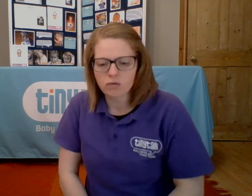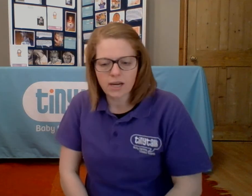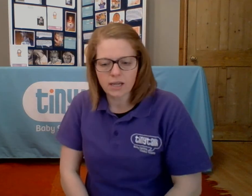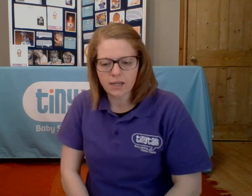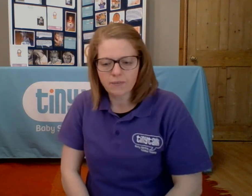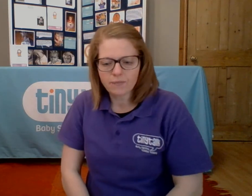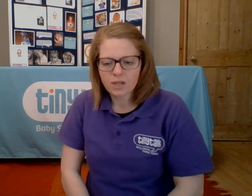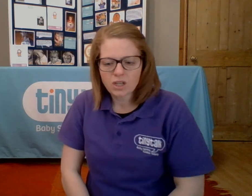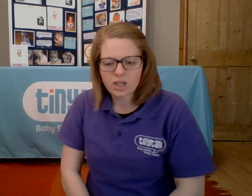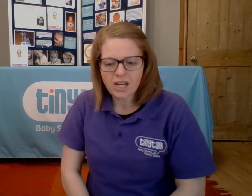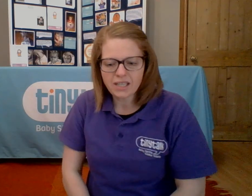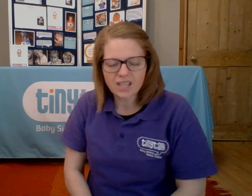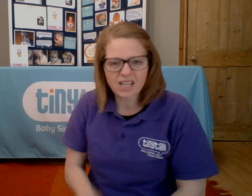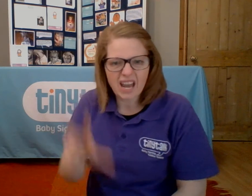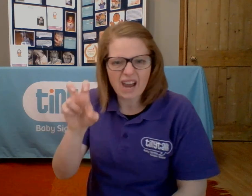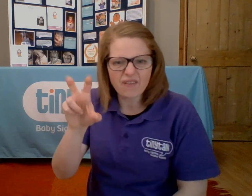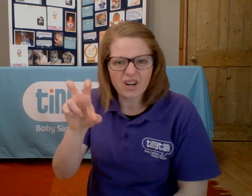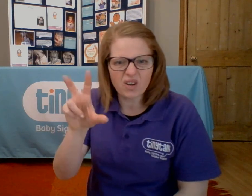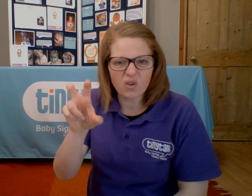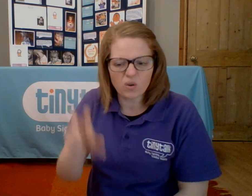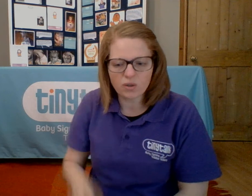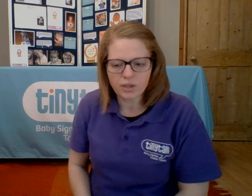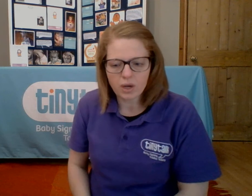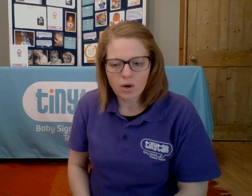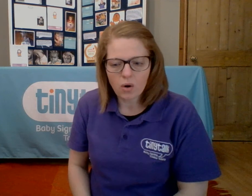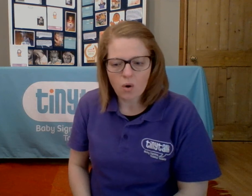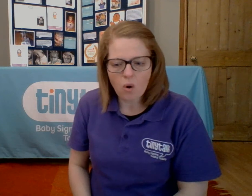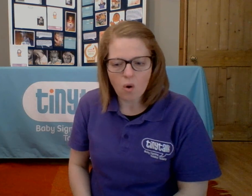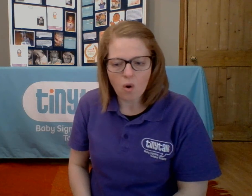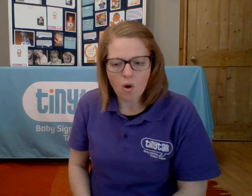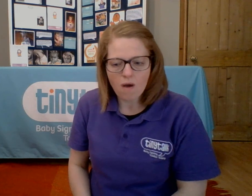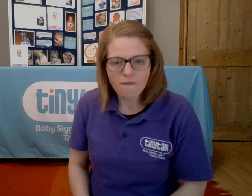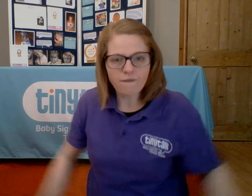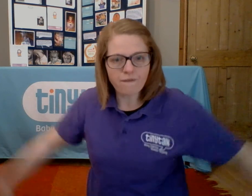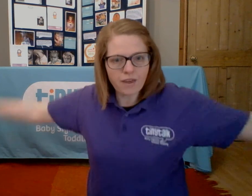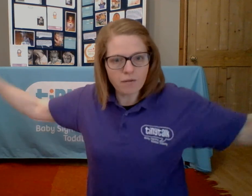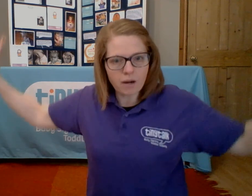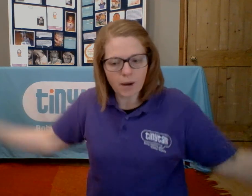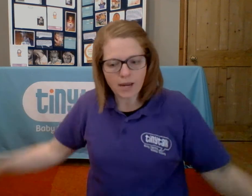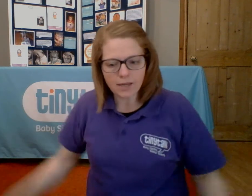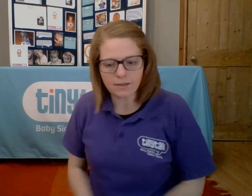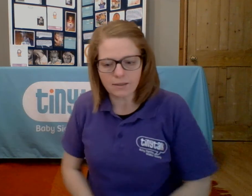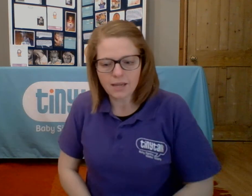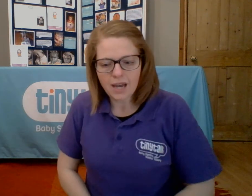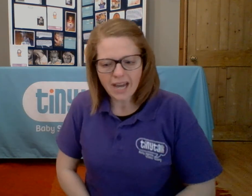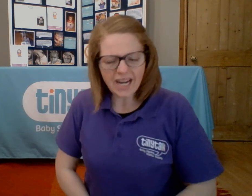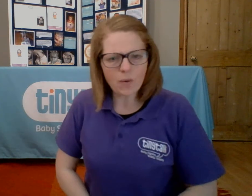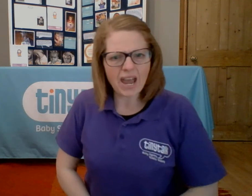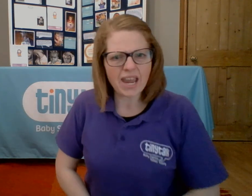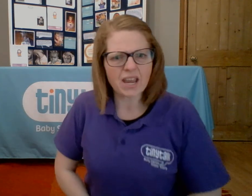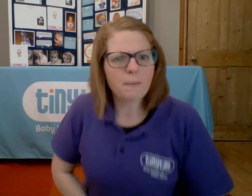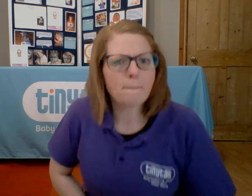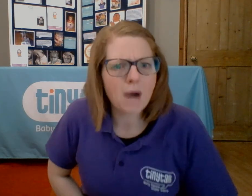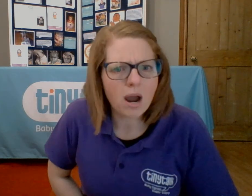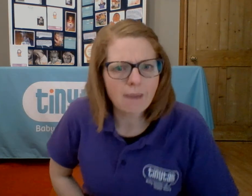shriek. She doesn't have claws or feathery wings. And anyway, my